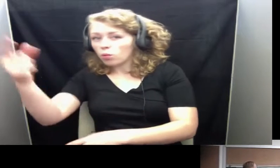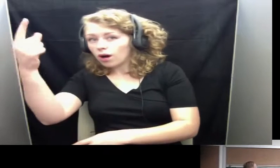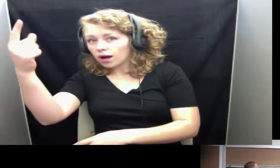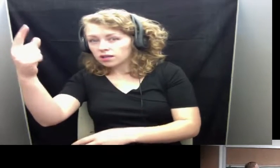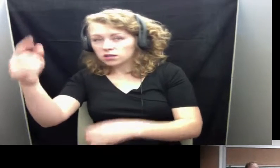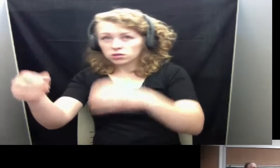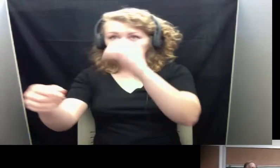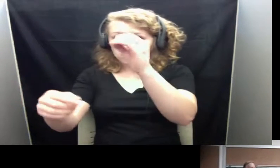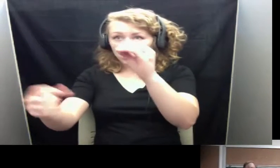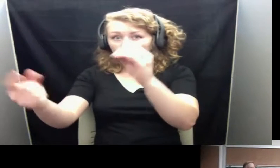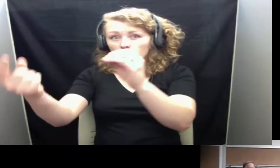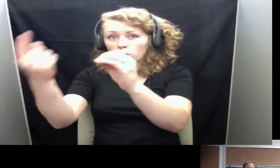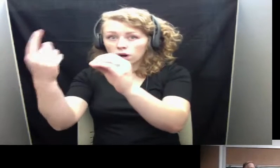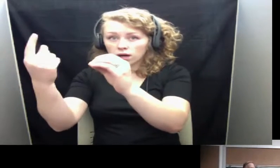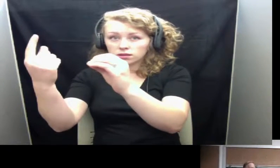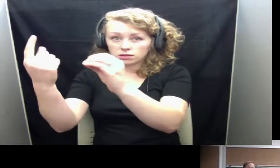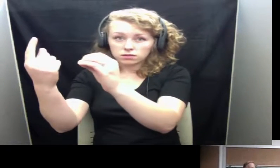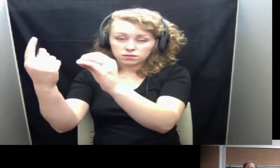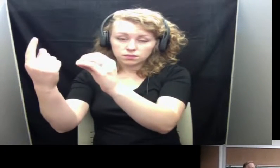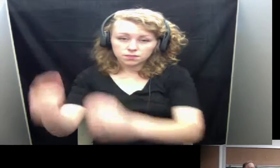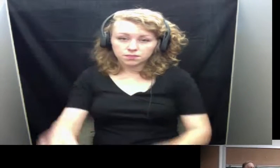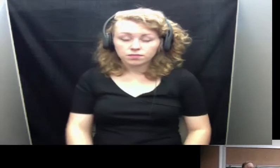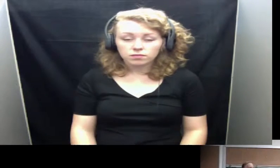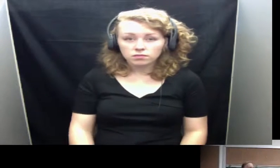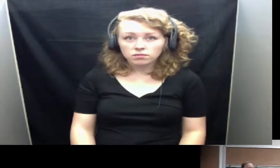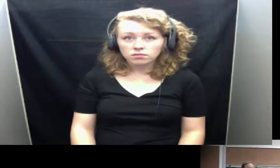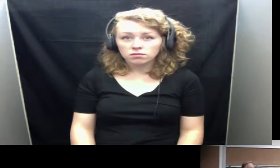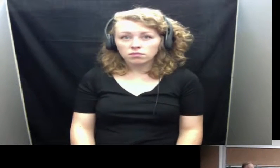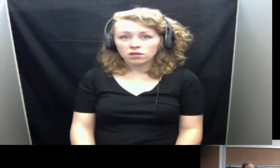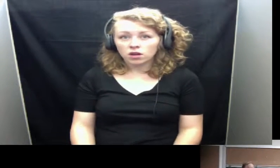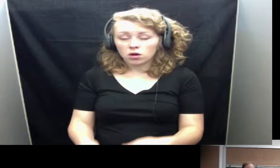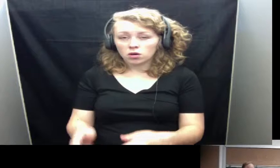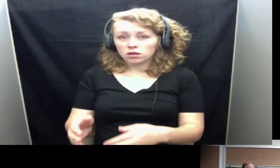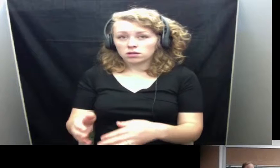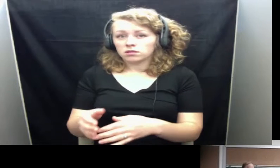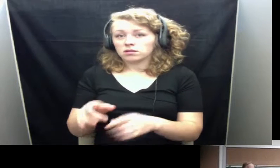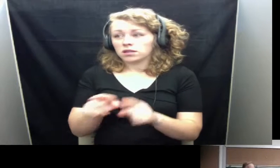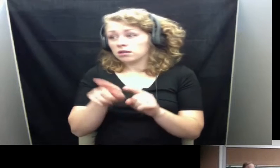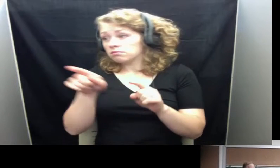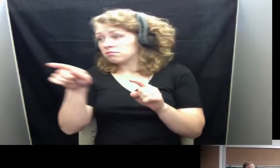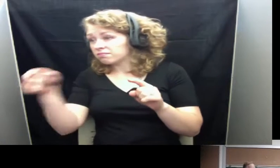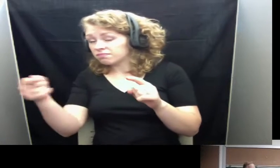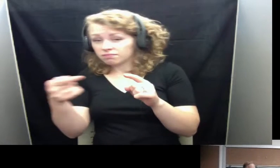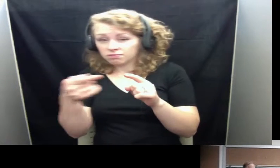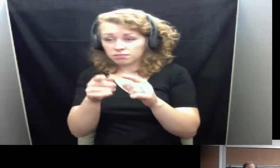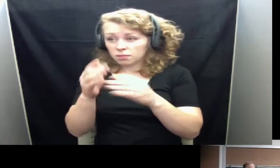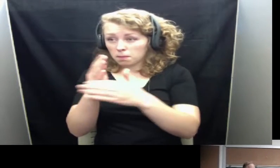distance between these two is called a unit.